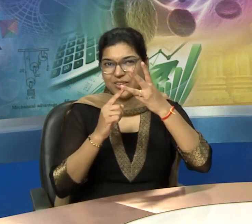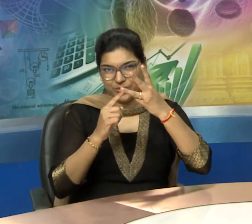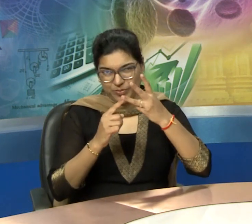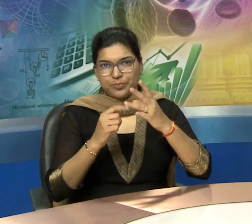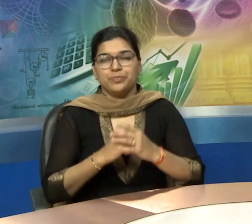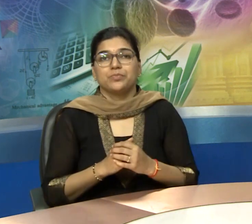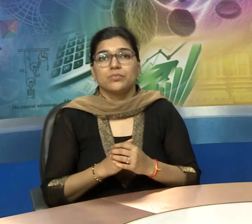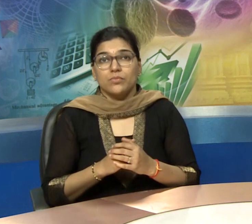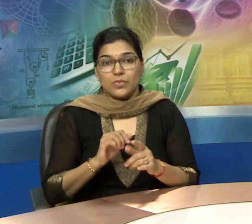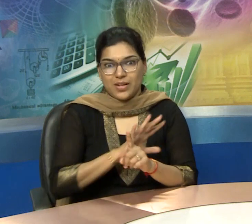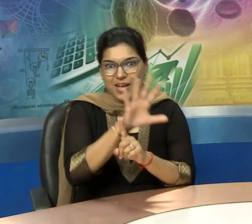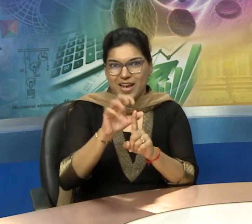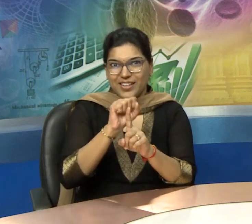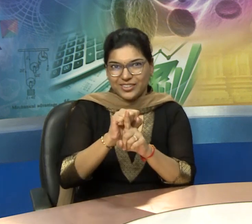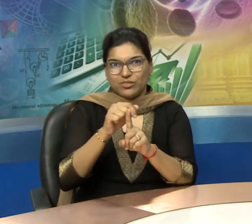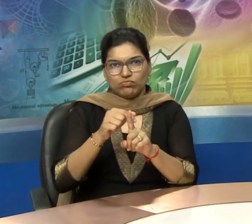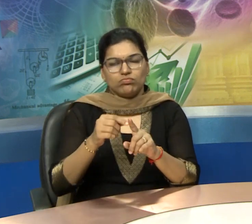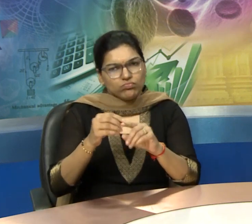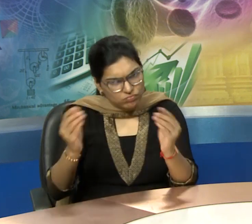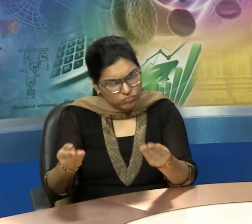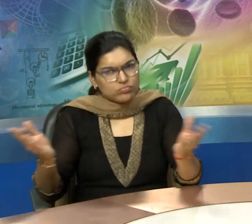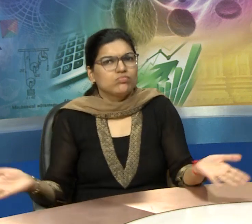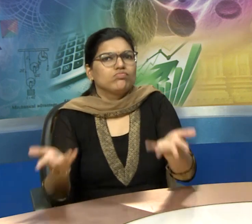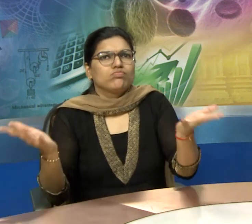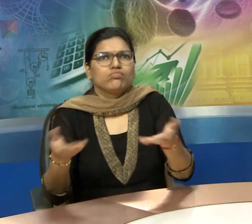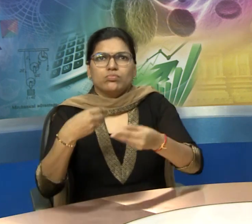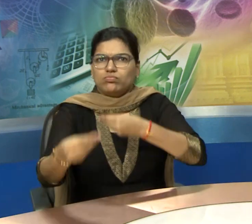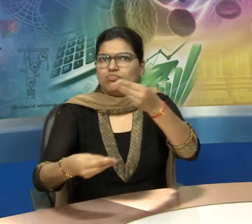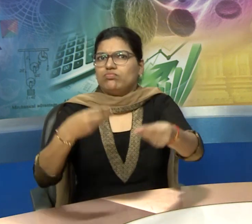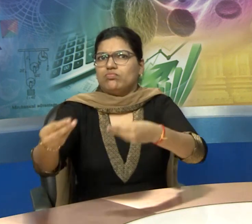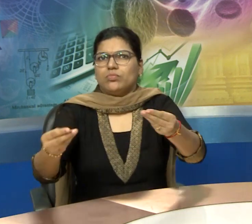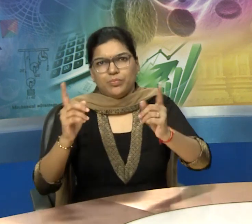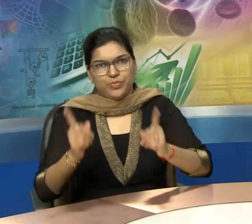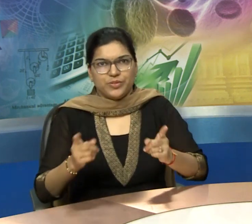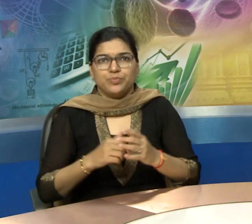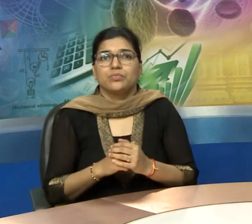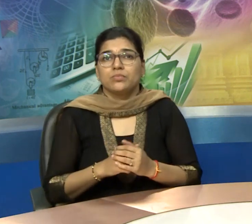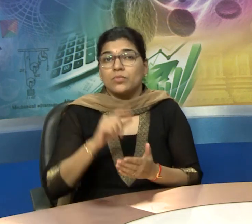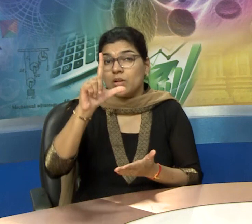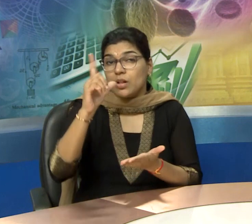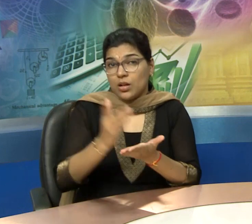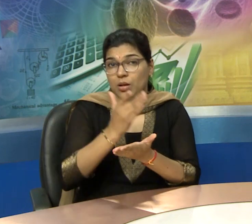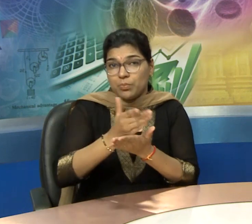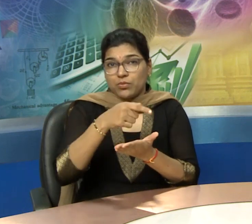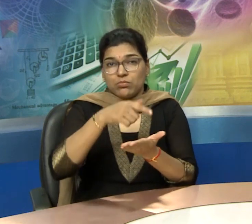Now this is the third main functions of a library, and we already have